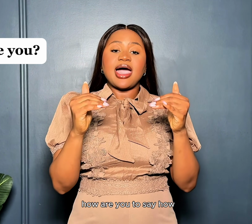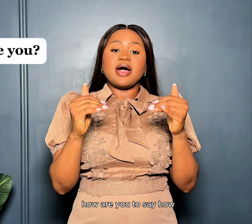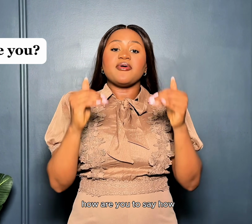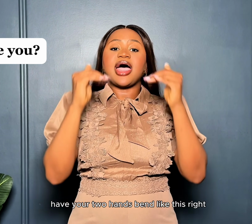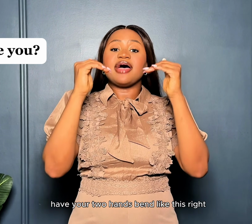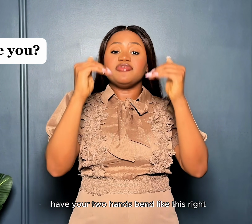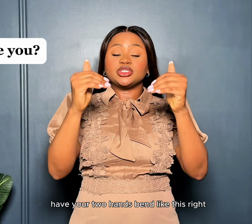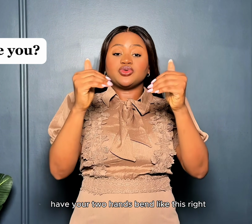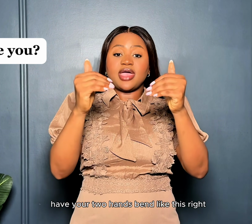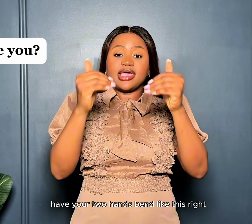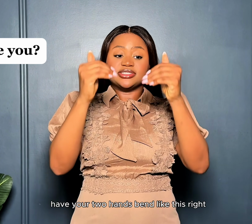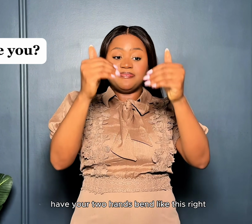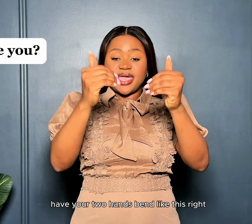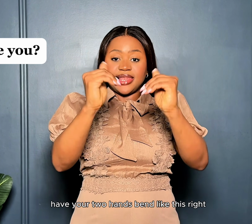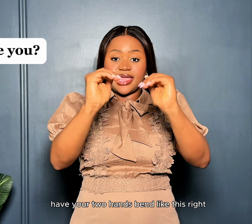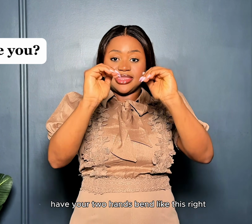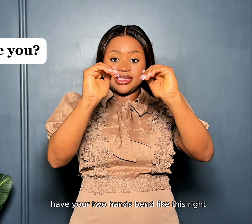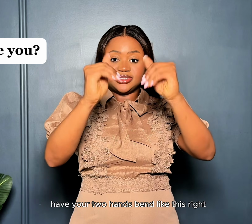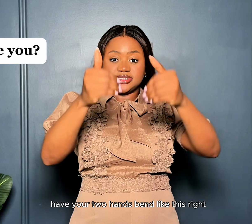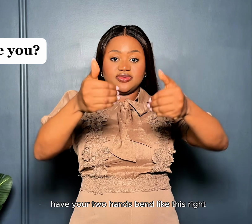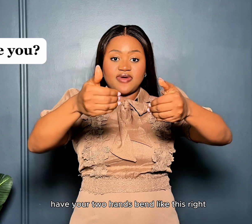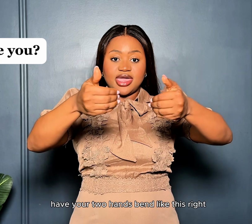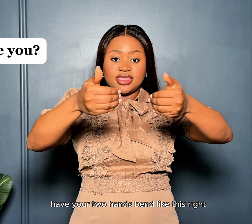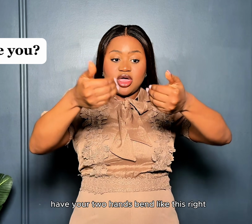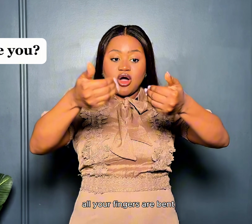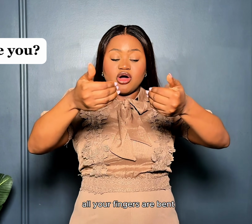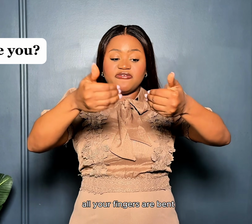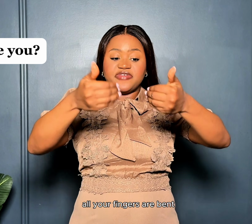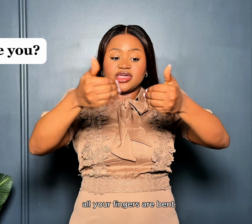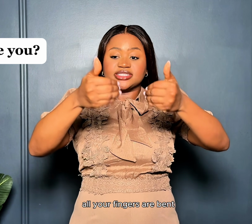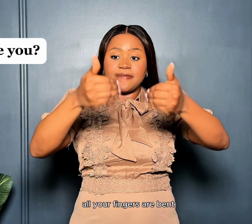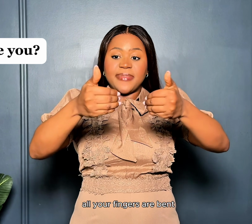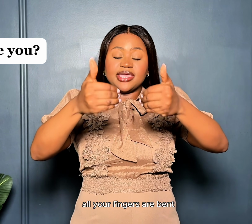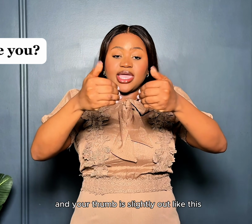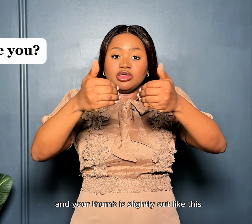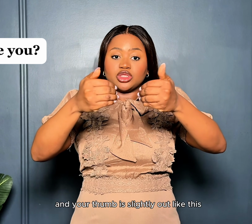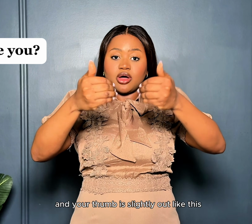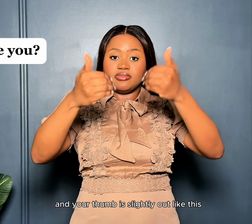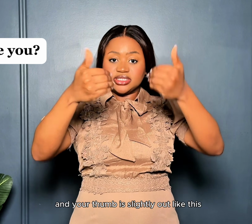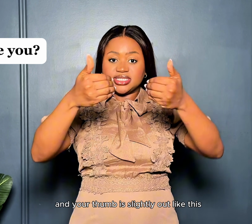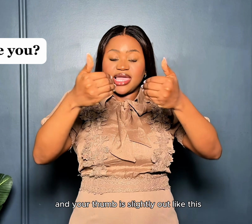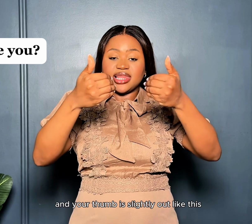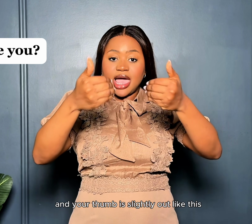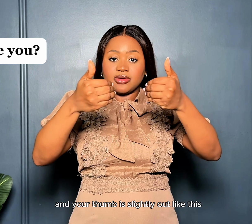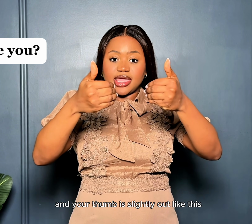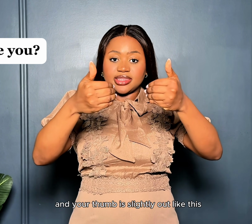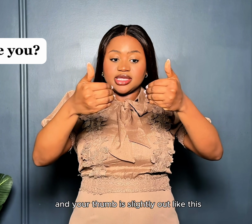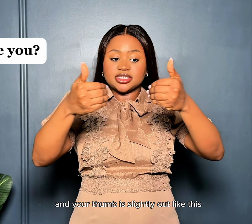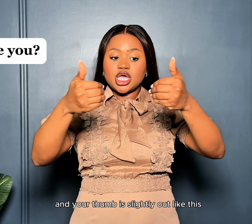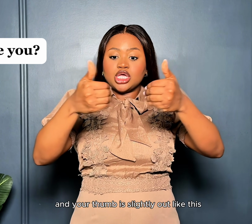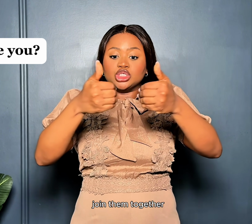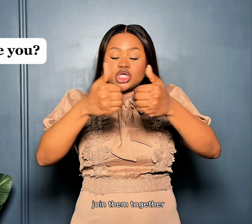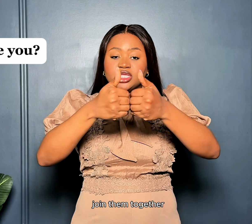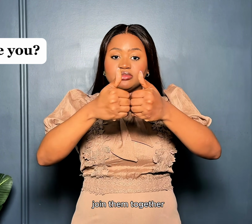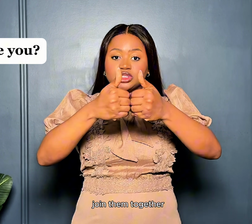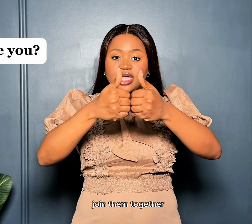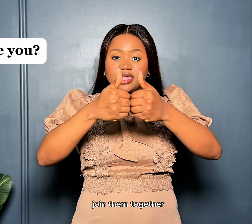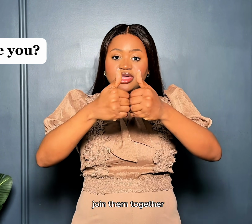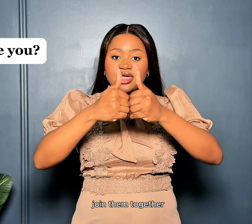how, have your two hands bent like this, right? All your fingers are bent and your thumb is slightly out like this. Join them together and